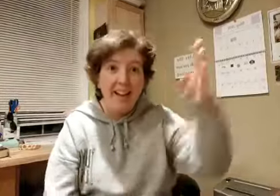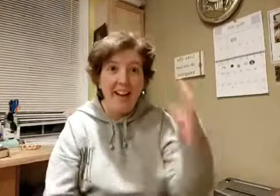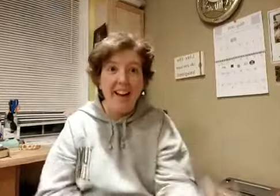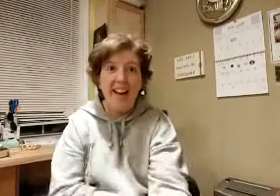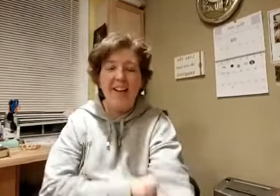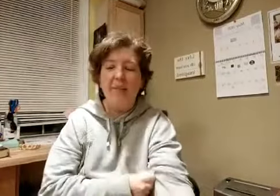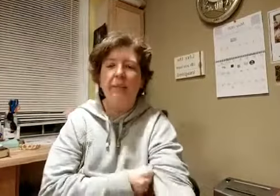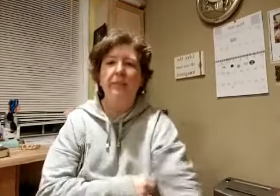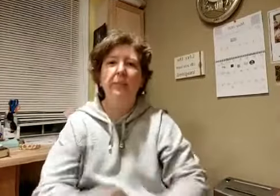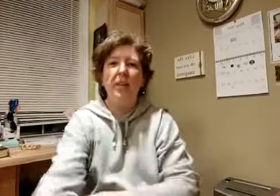Hey.